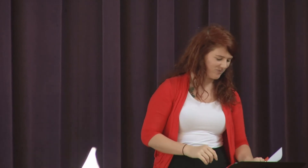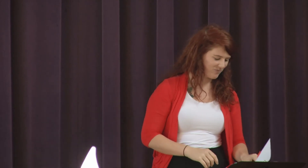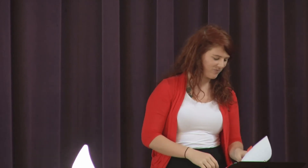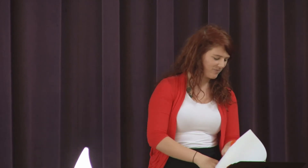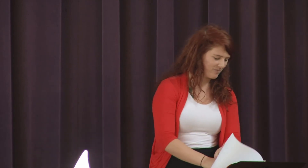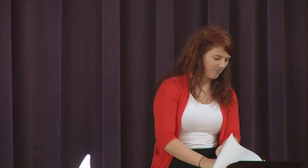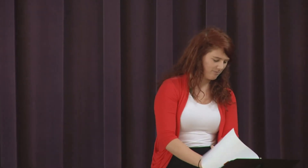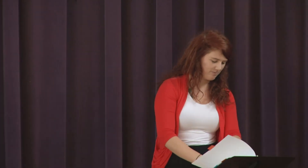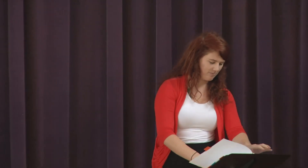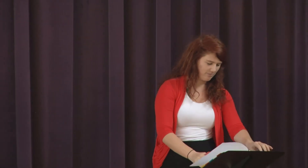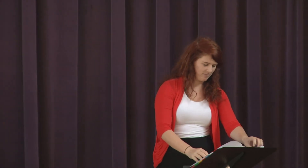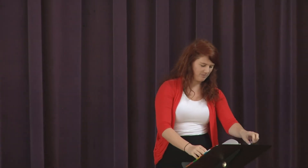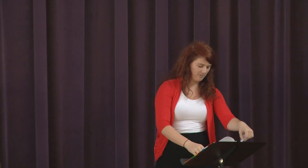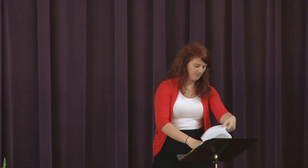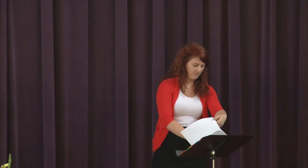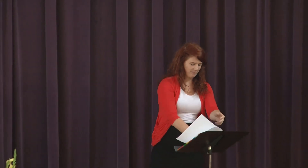weekend. Thanks and congratulations.